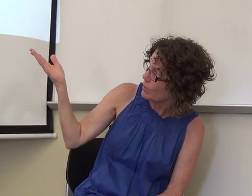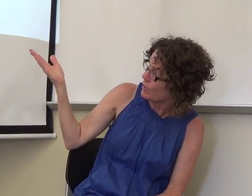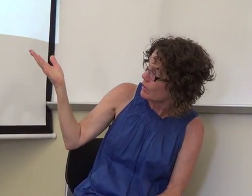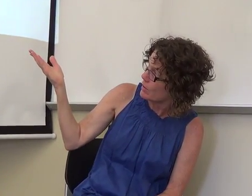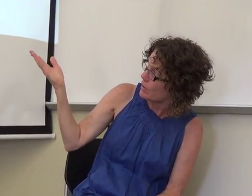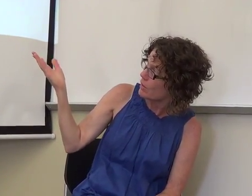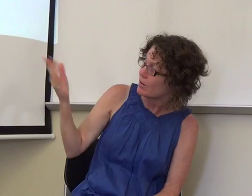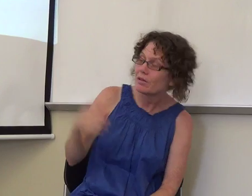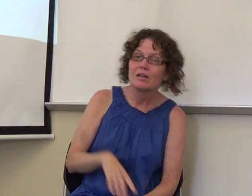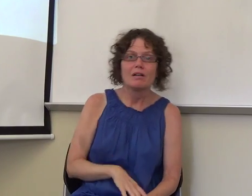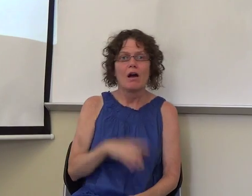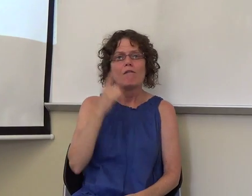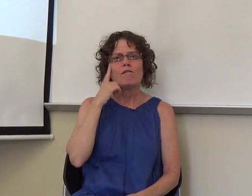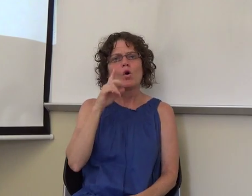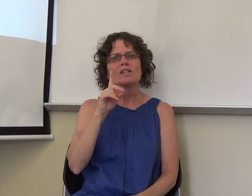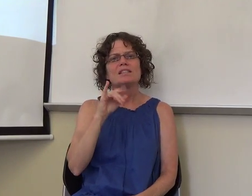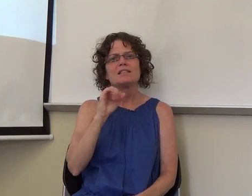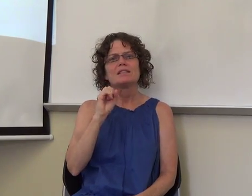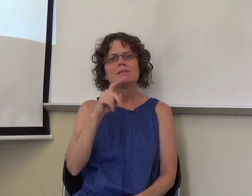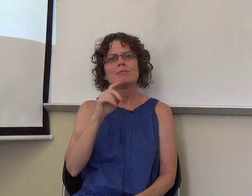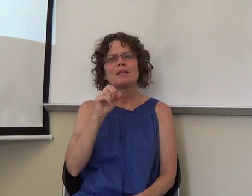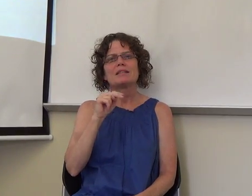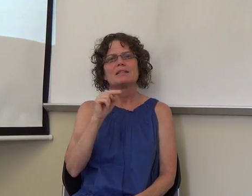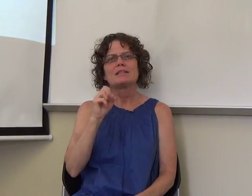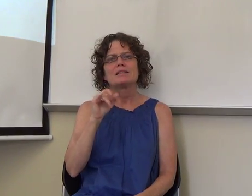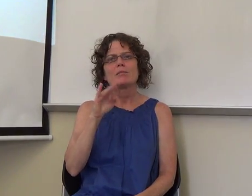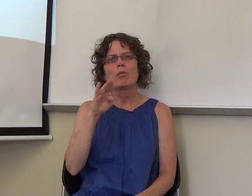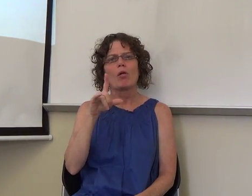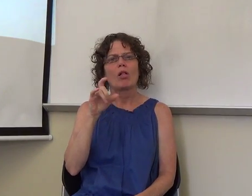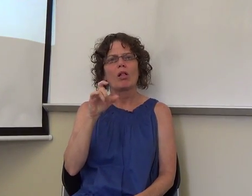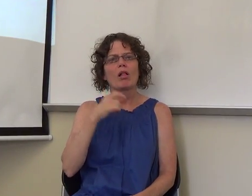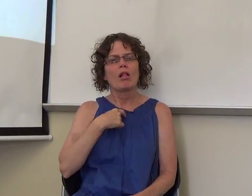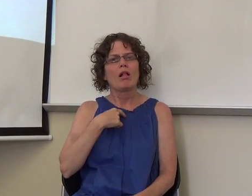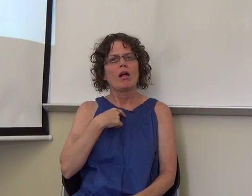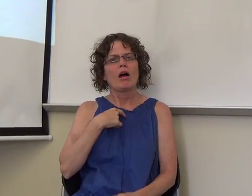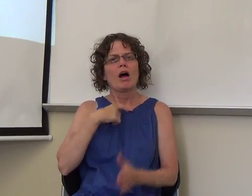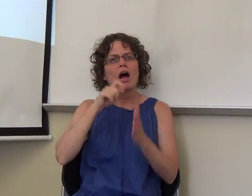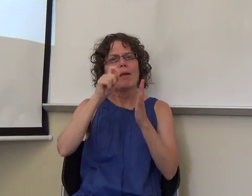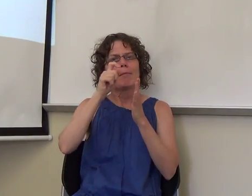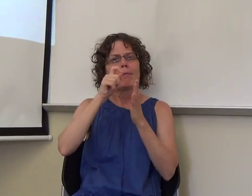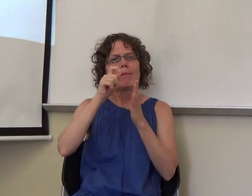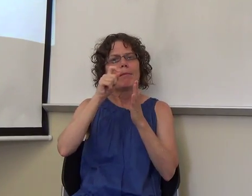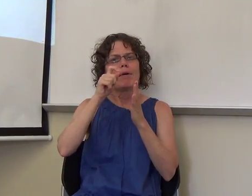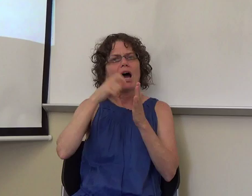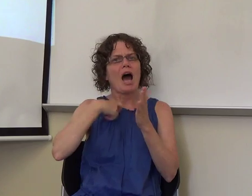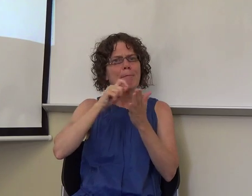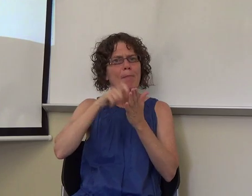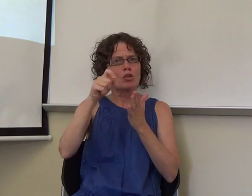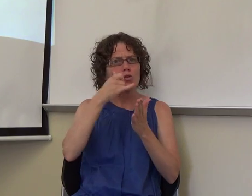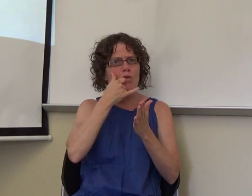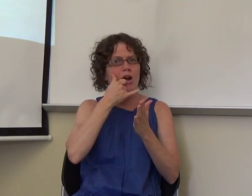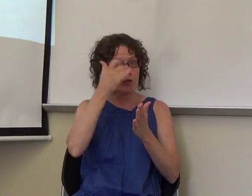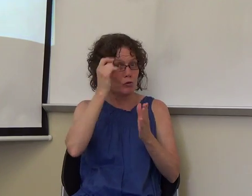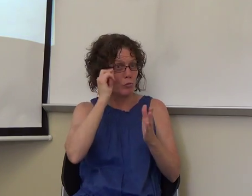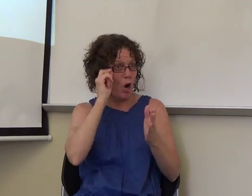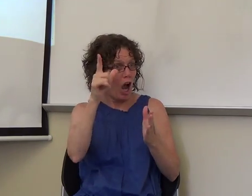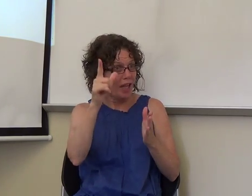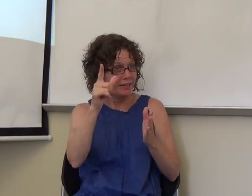for dispensable, and I marked it wrong. Anybody do that? You were surprised? I put can. Throw away